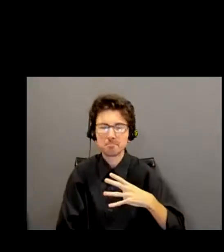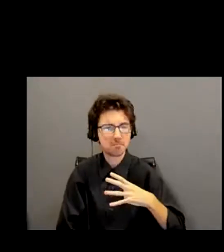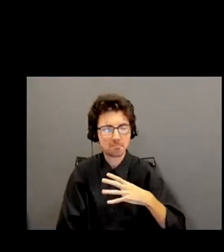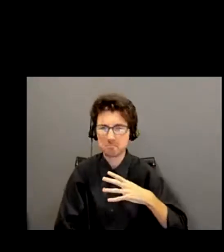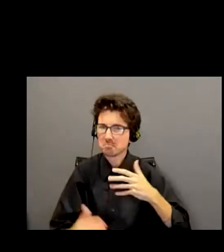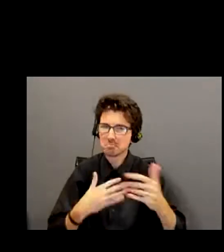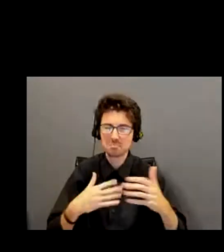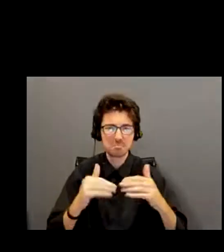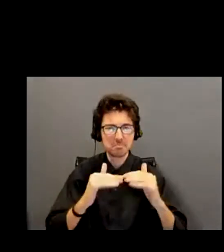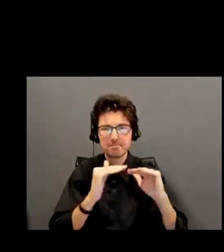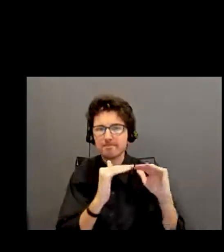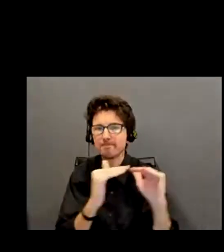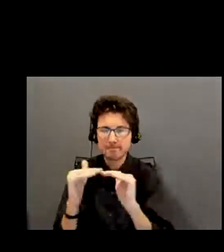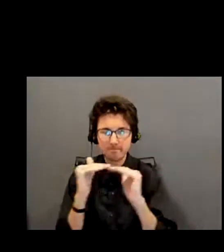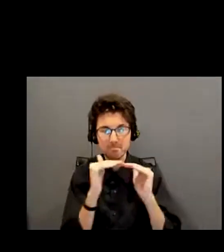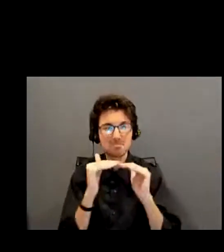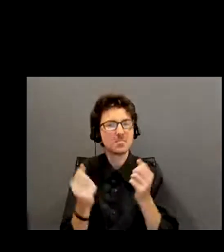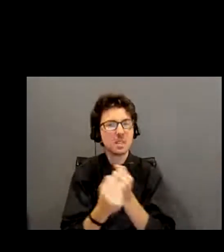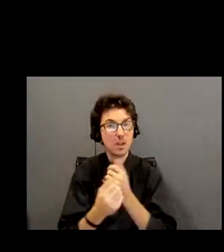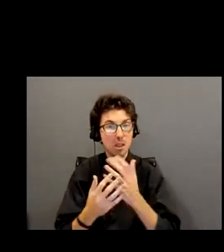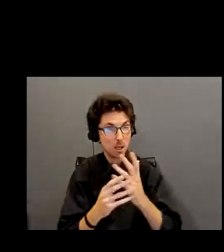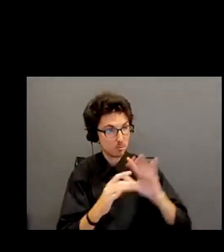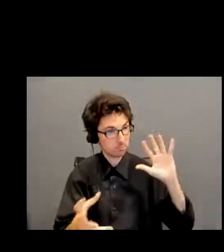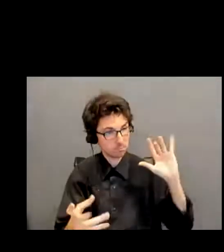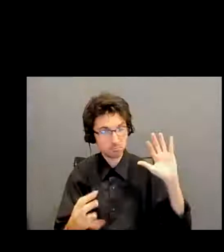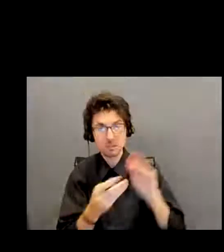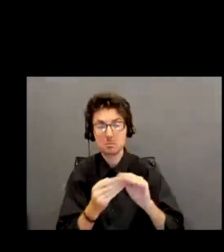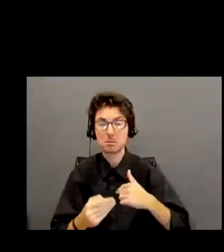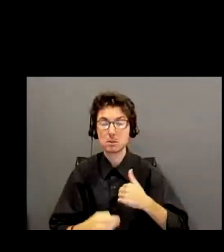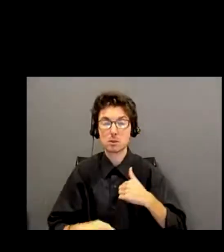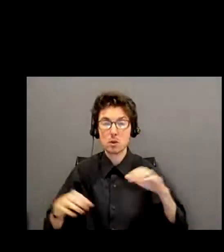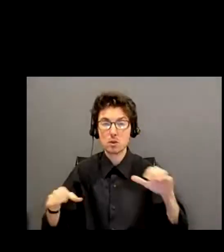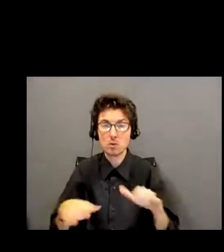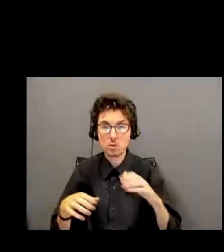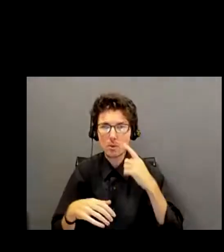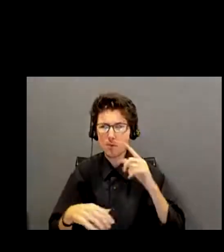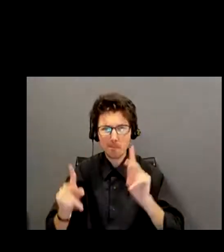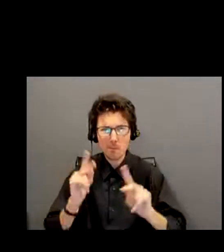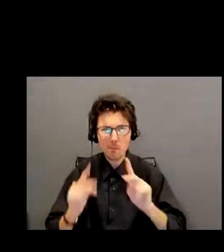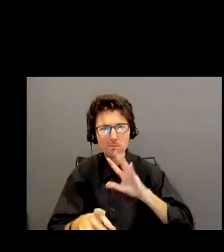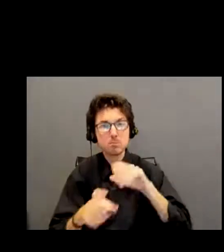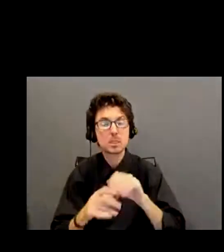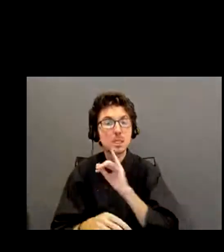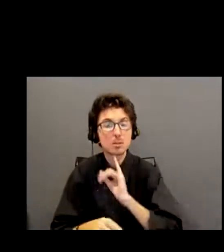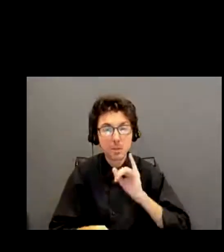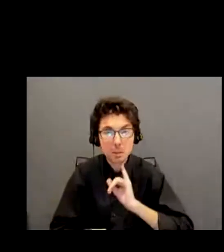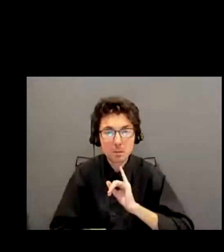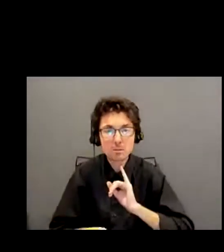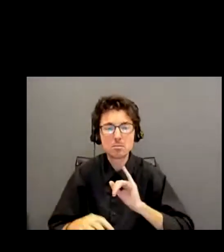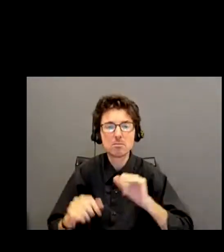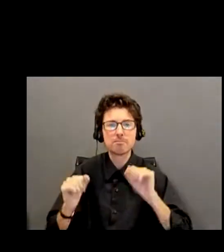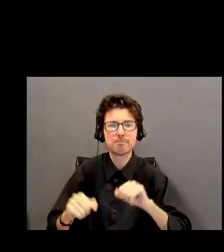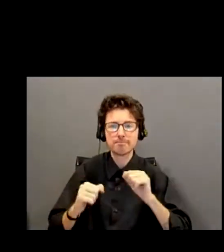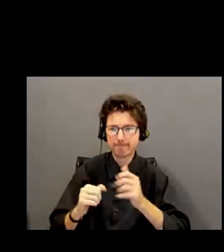that I have learned and done in Israel for the right of persons with disabilities and enrich the community with it. And